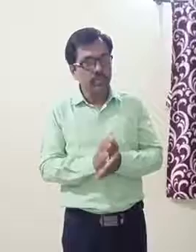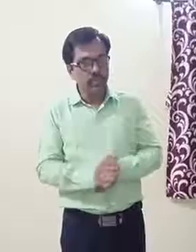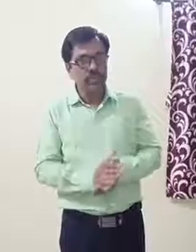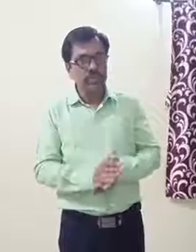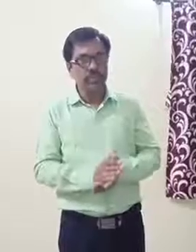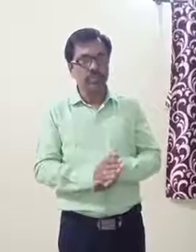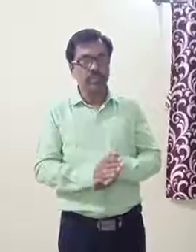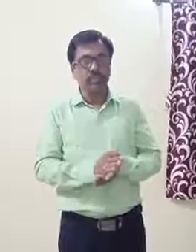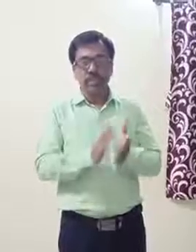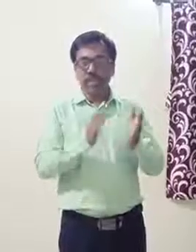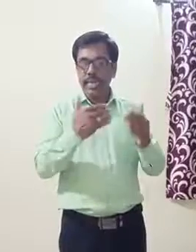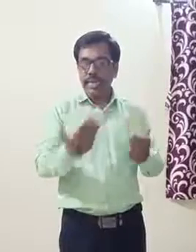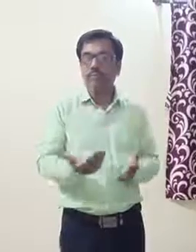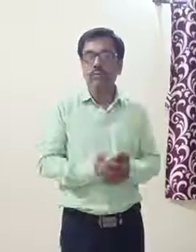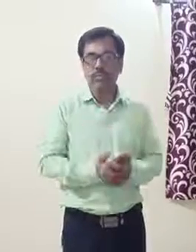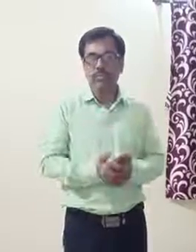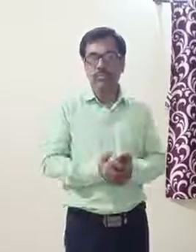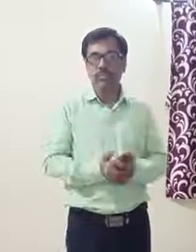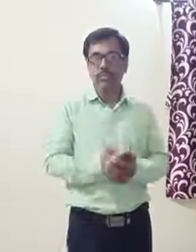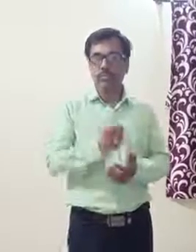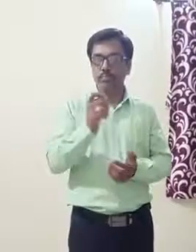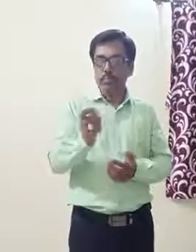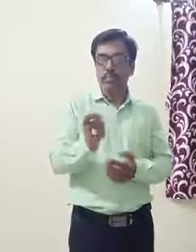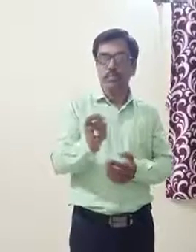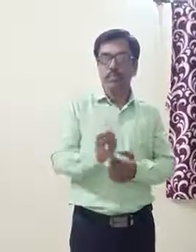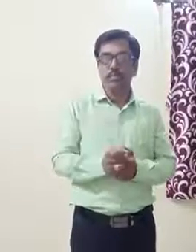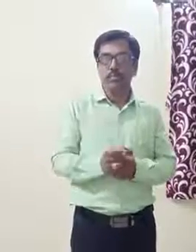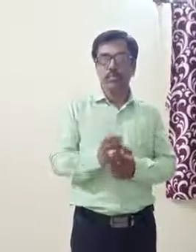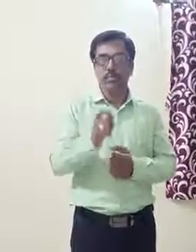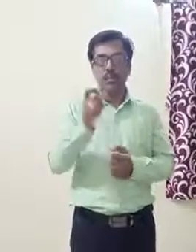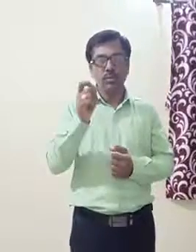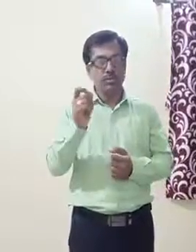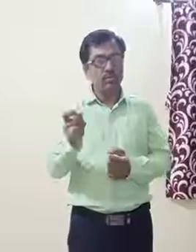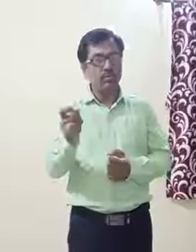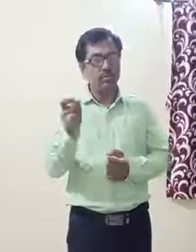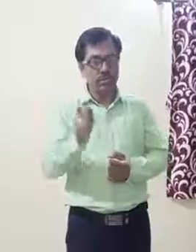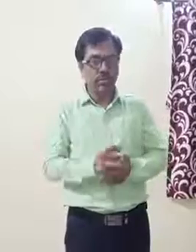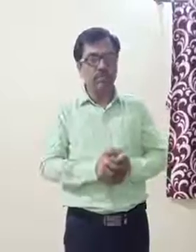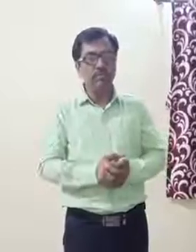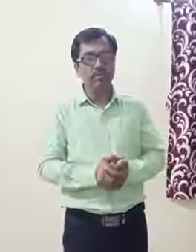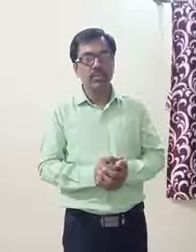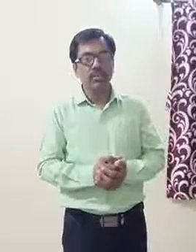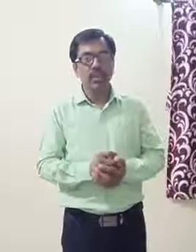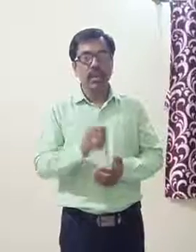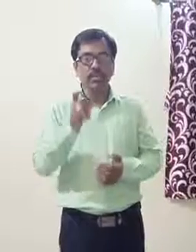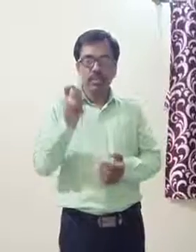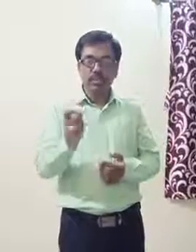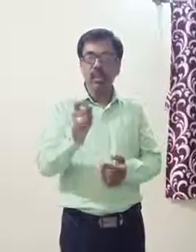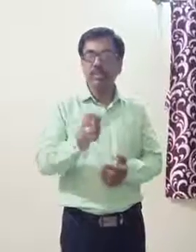that henceforth the people will constitute the nation and they only